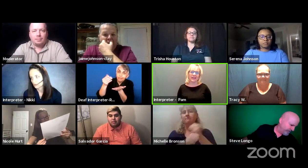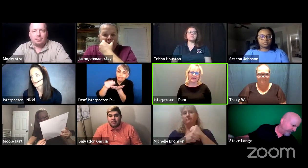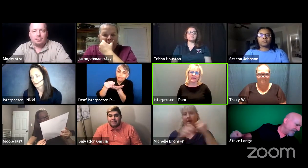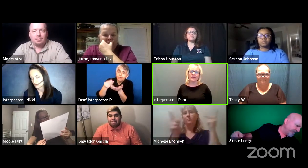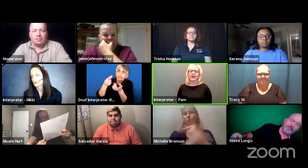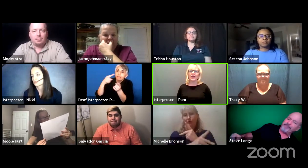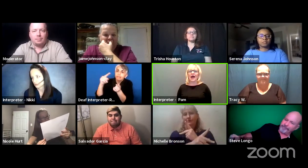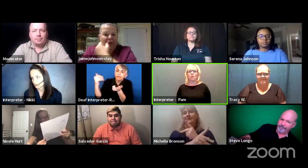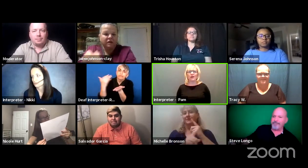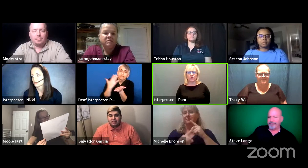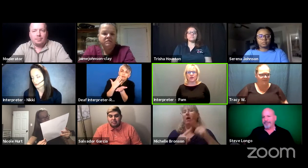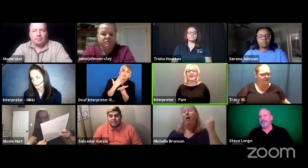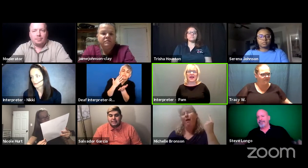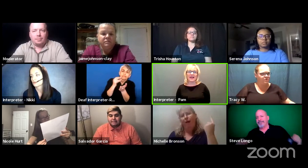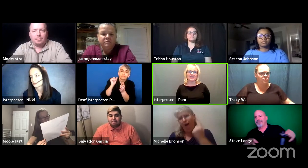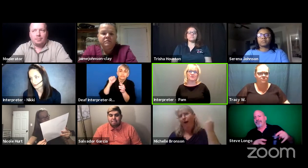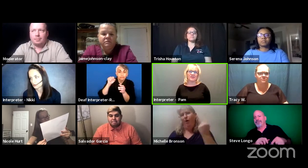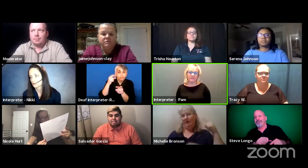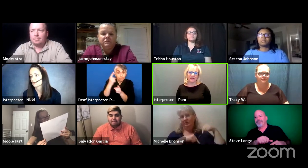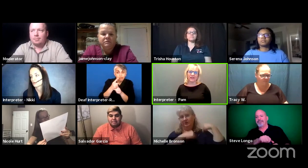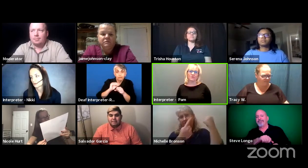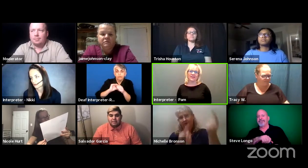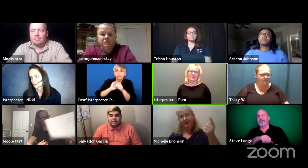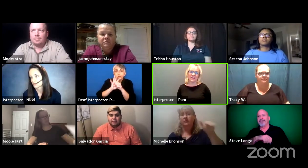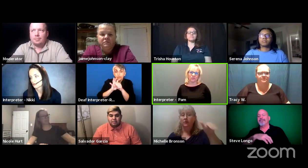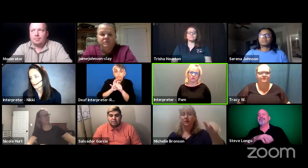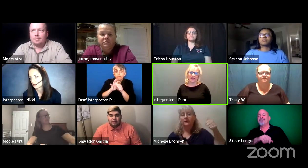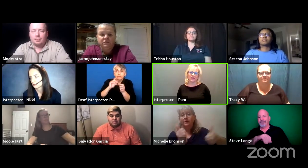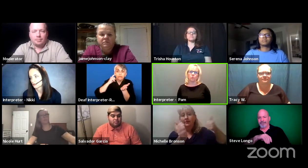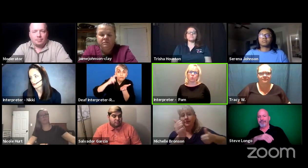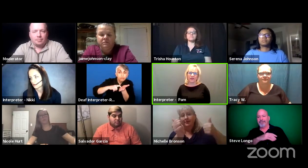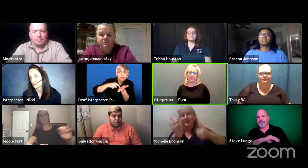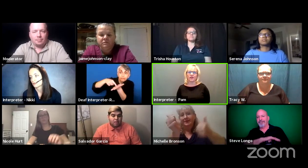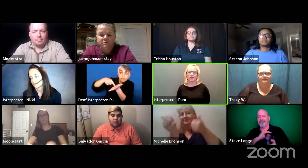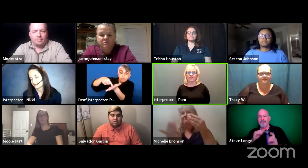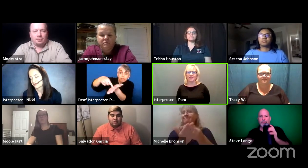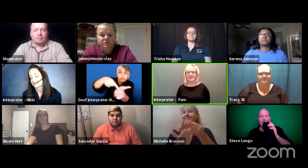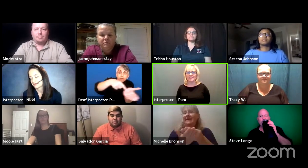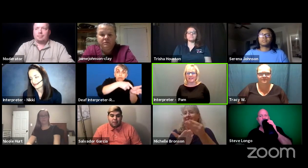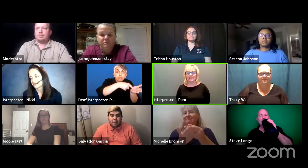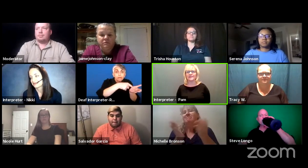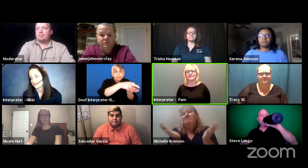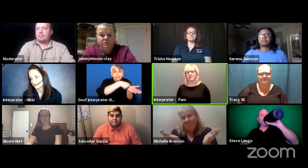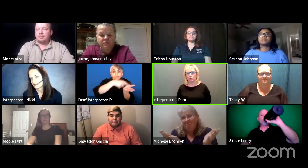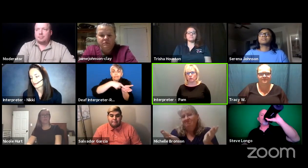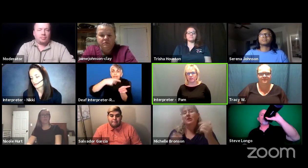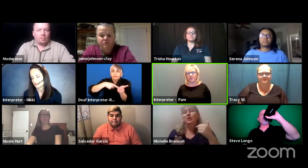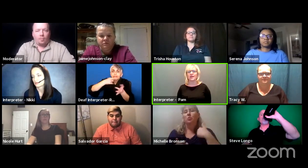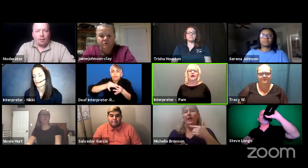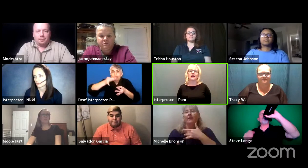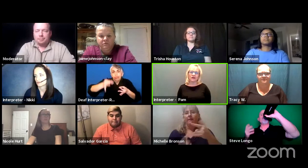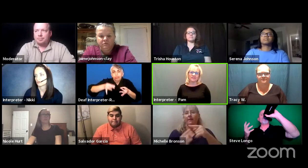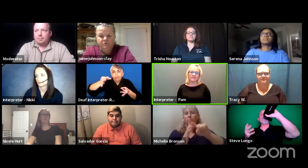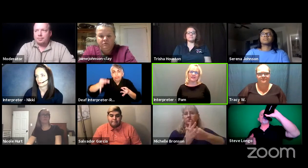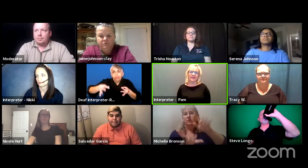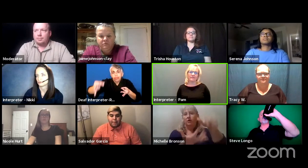in. However, it has definitely been exacerbated with the COVID-19 situation, constantly having